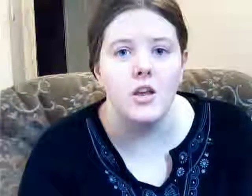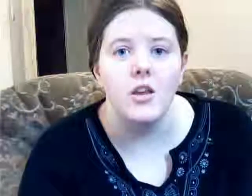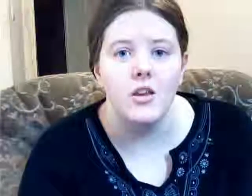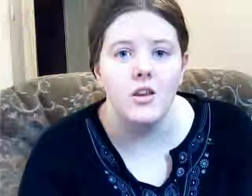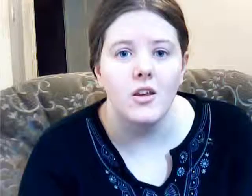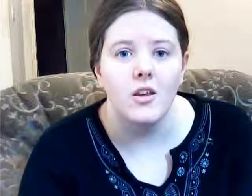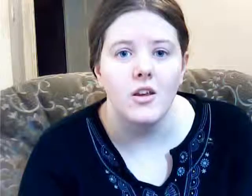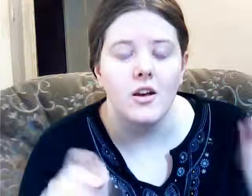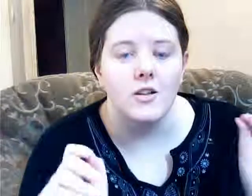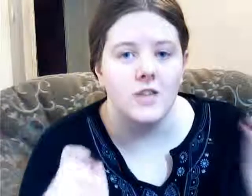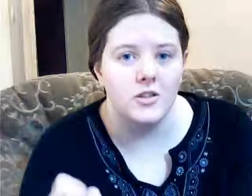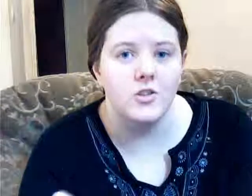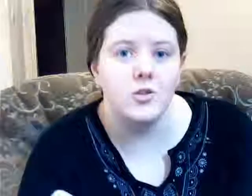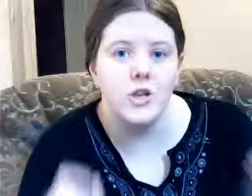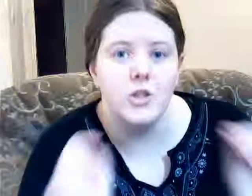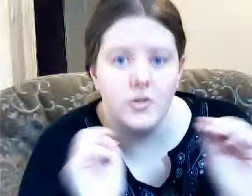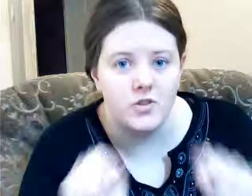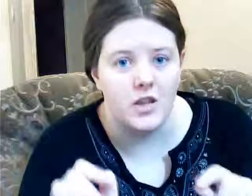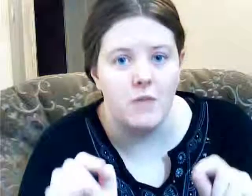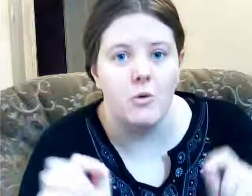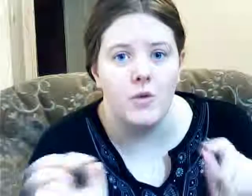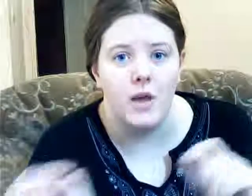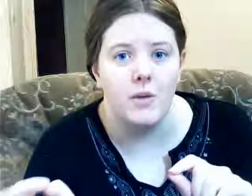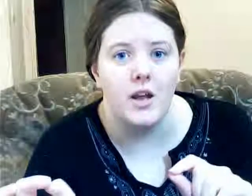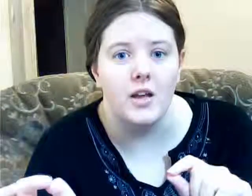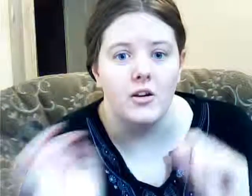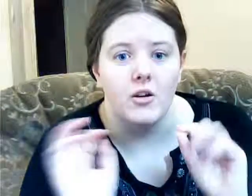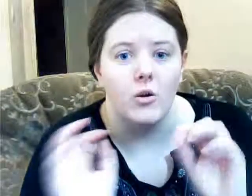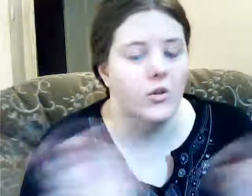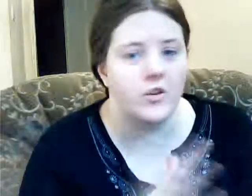assassin's crew just the same old gameplay all the time